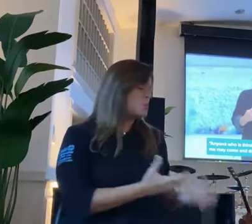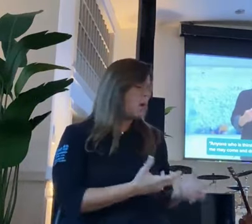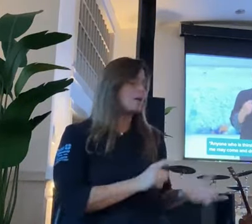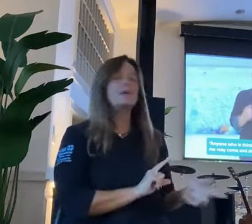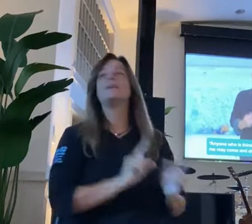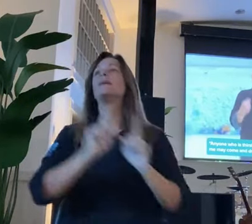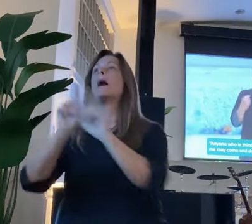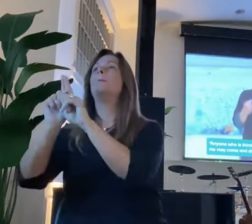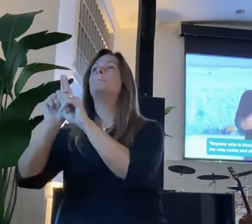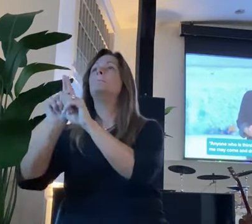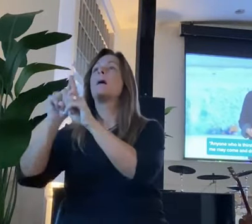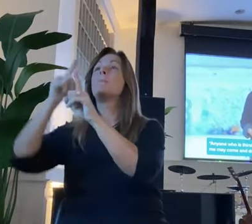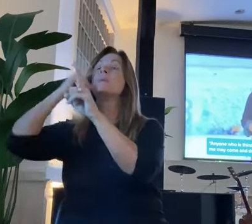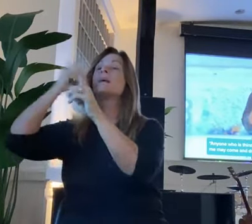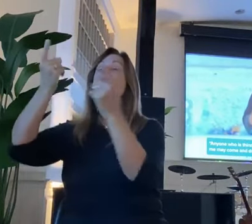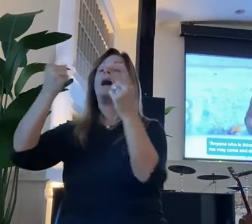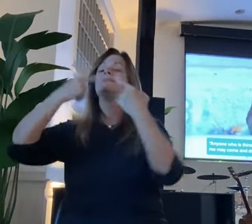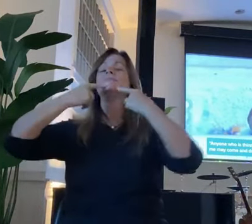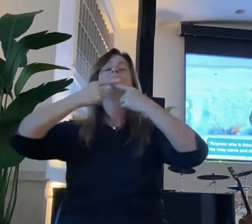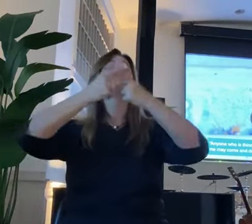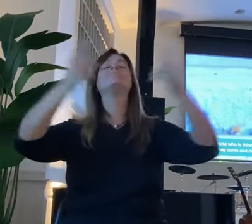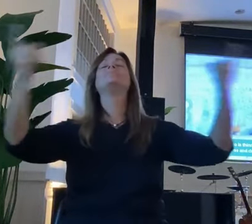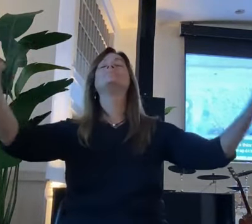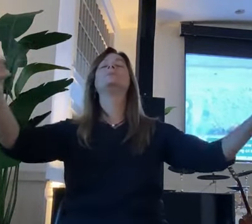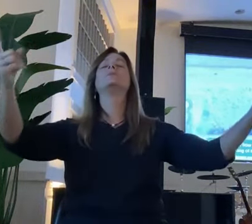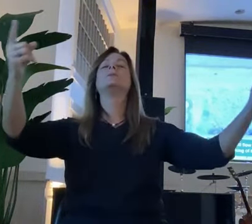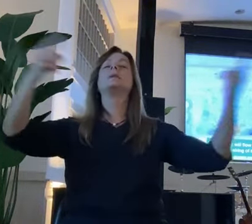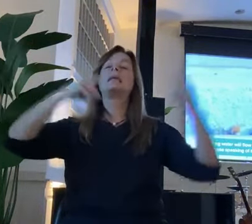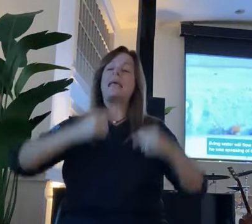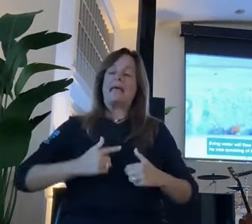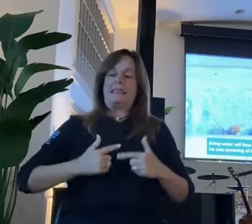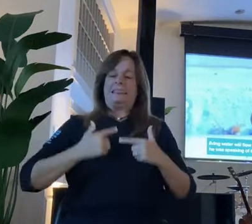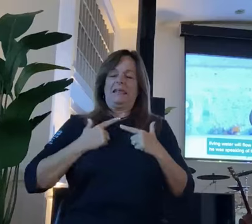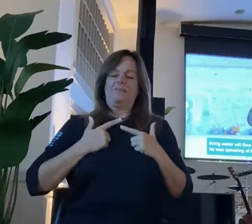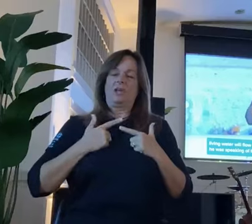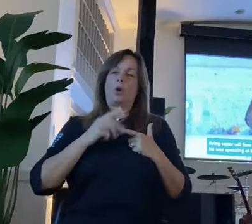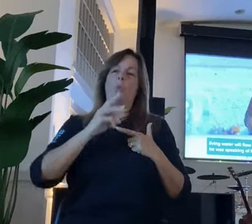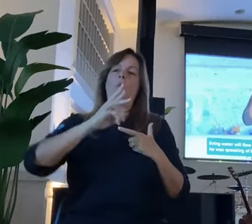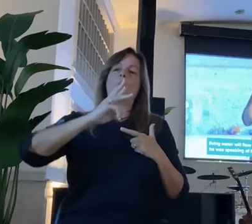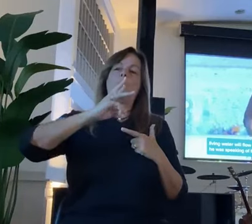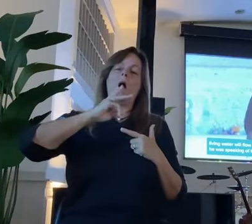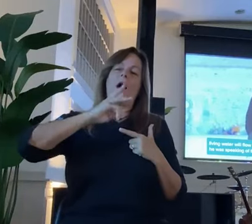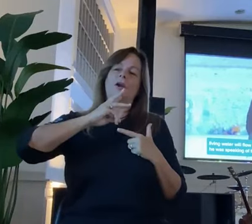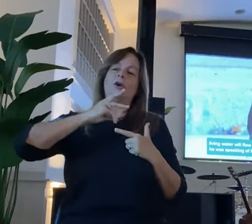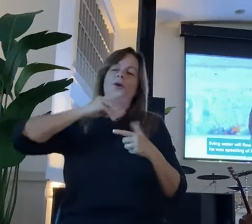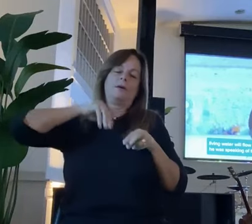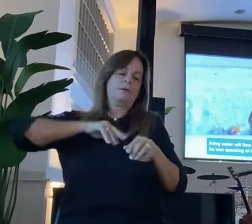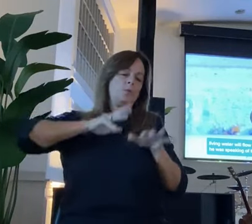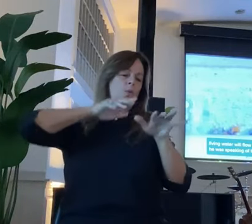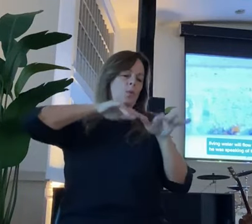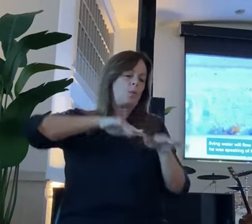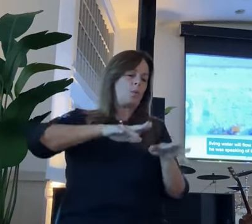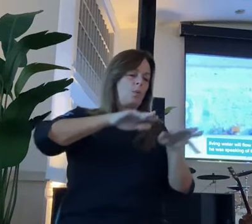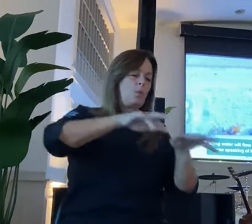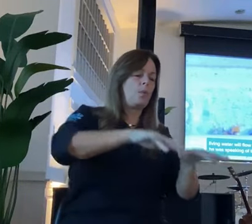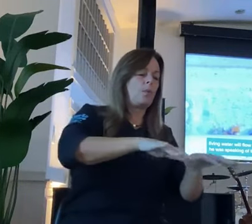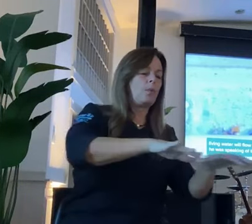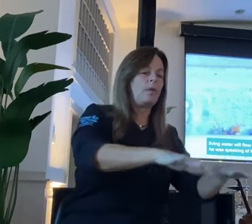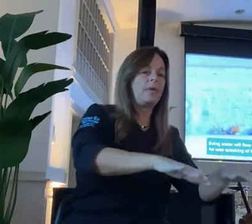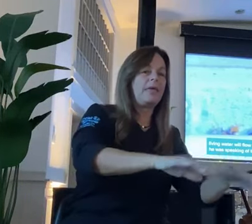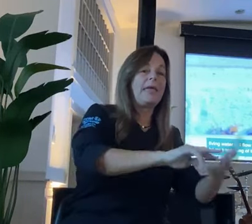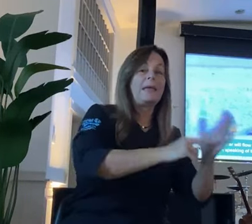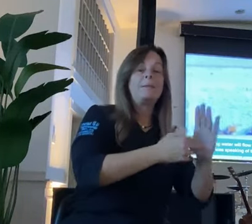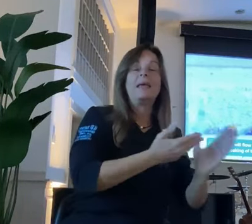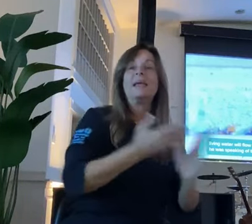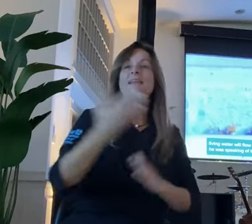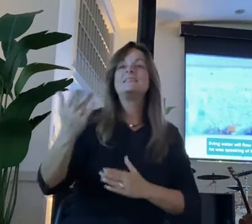and drink. For the scriptures declare rivers of living water will flow from his heart. And when he said living water, he was speaking